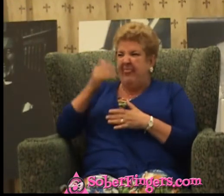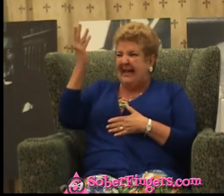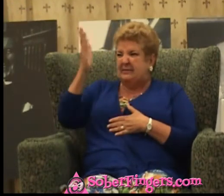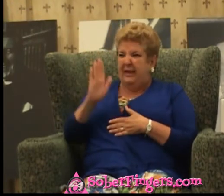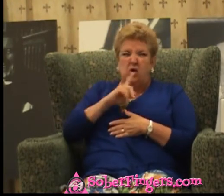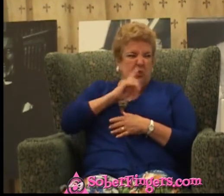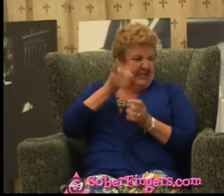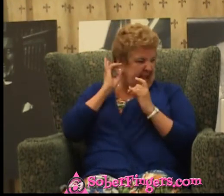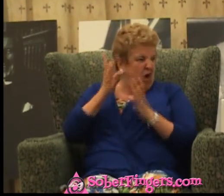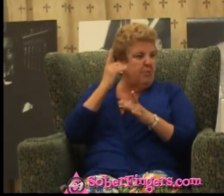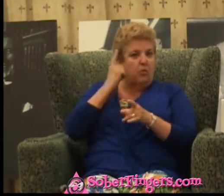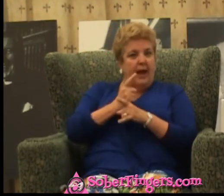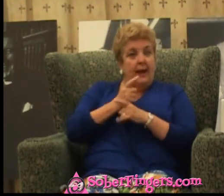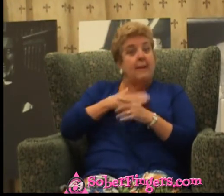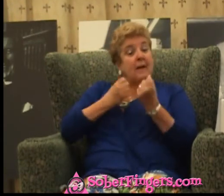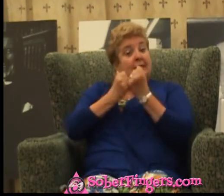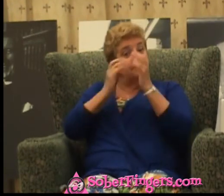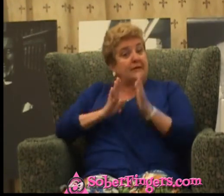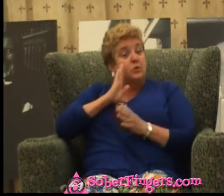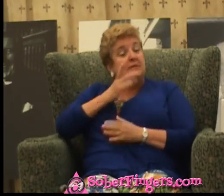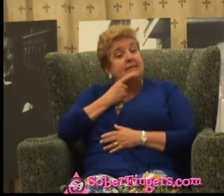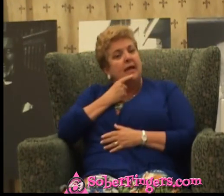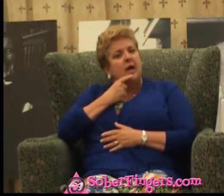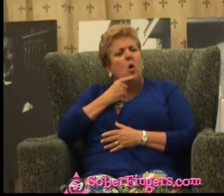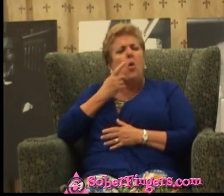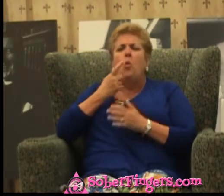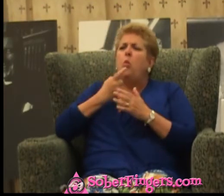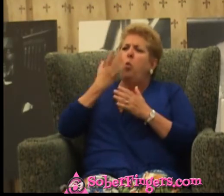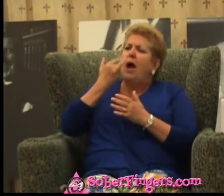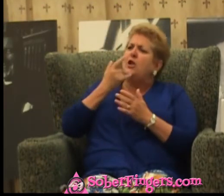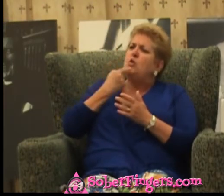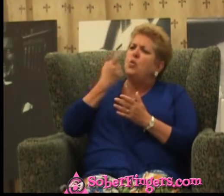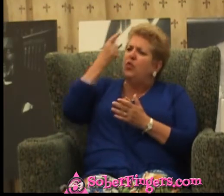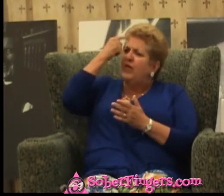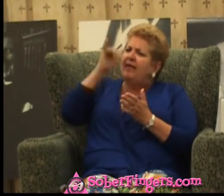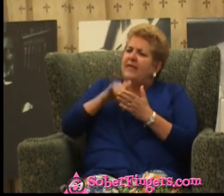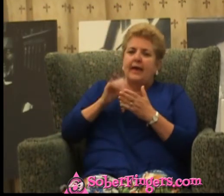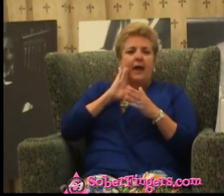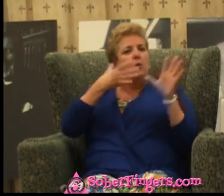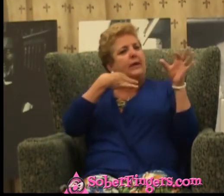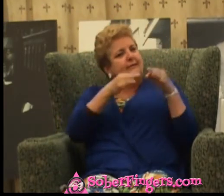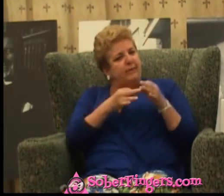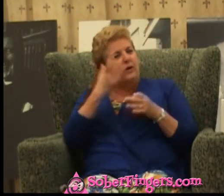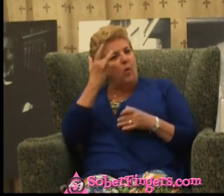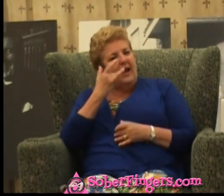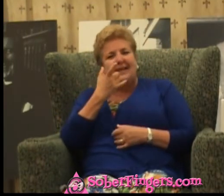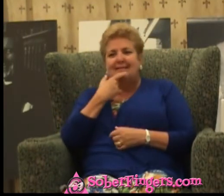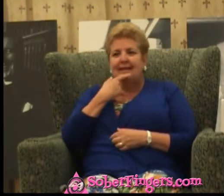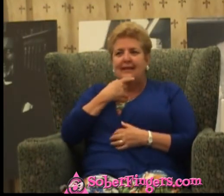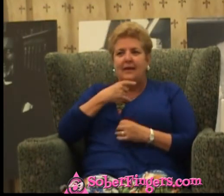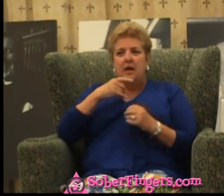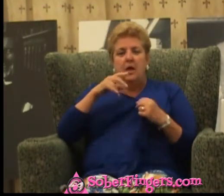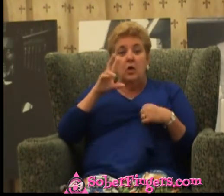And my sponsor would say, "Well, what makes you think that?" And I would explain whatever it was. And he'd go, "No, the guy's absolutely right. You're